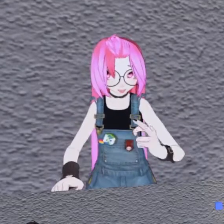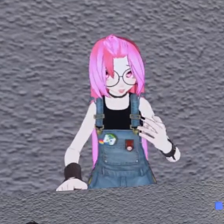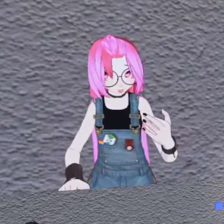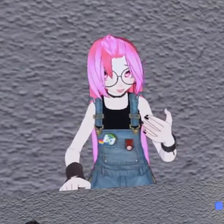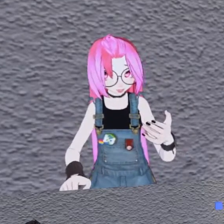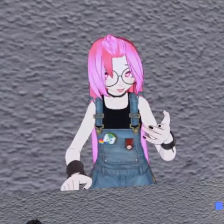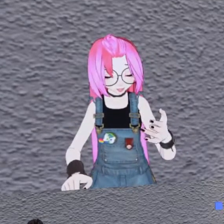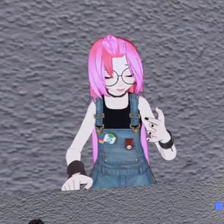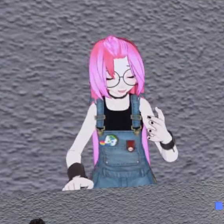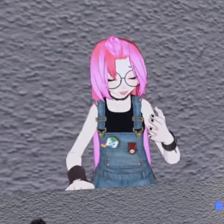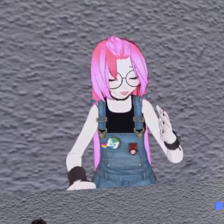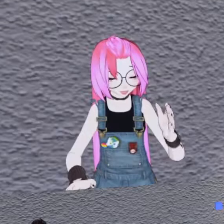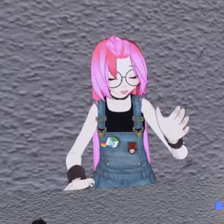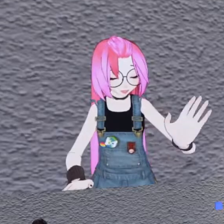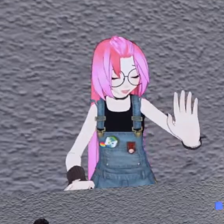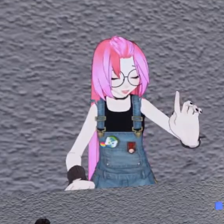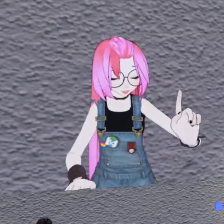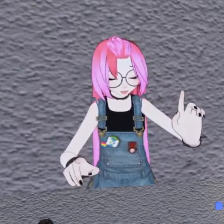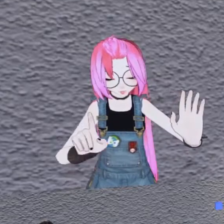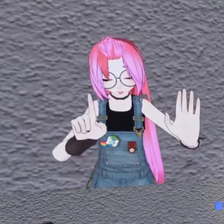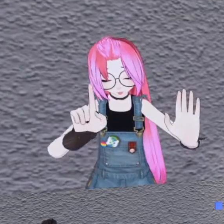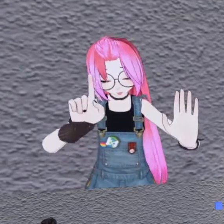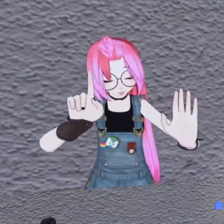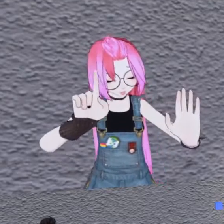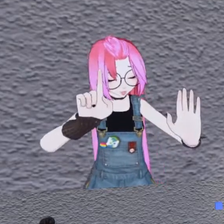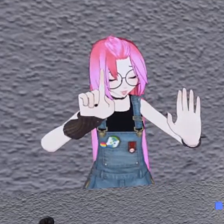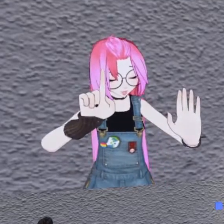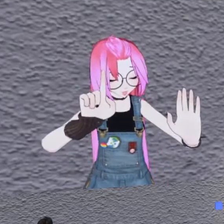Also, my left controller is not tracking very well.